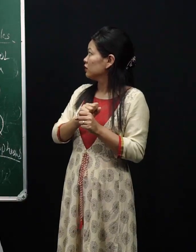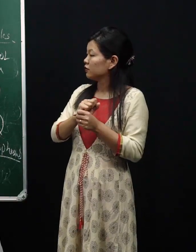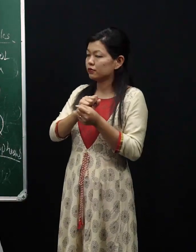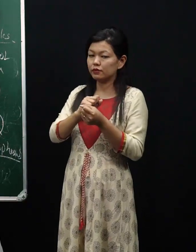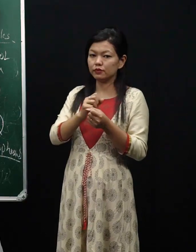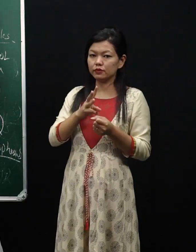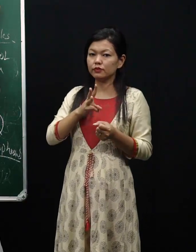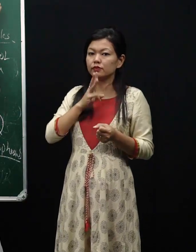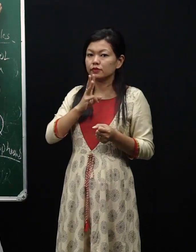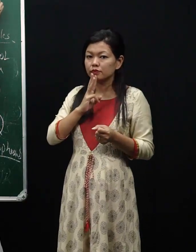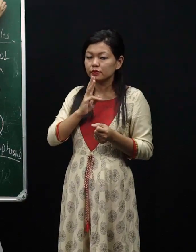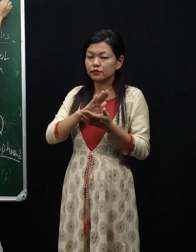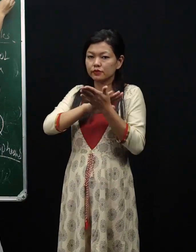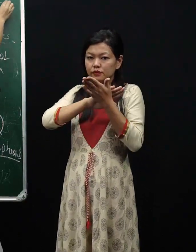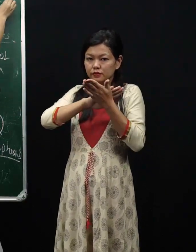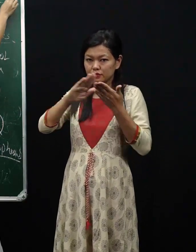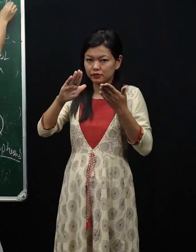hydrogen we are using H.